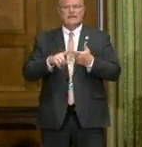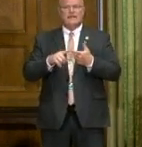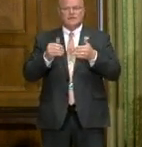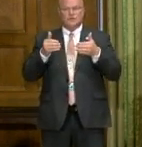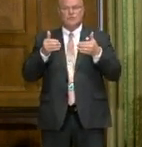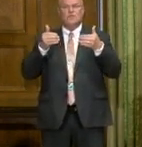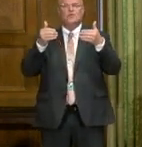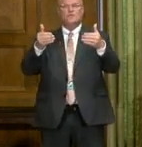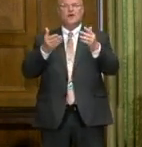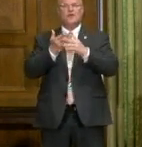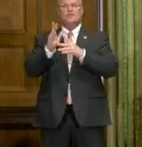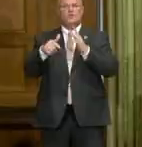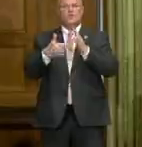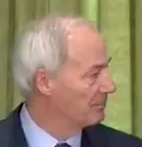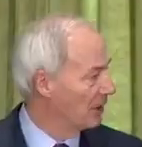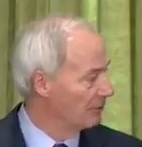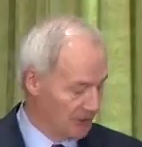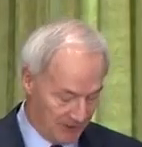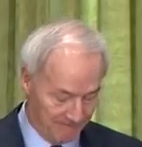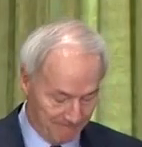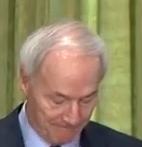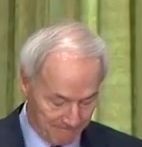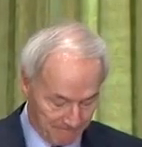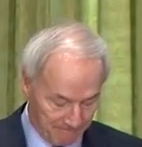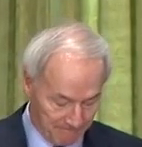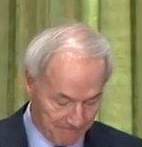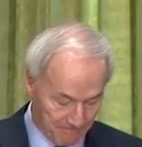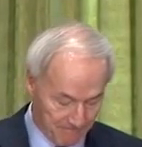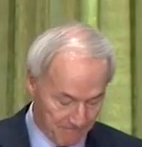move on through this phased approach.